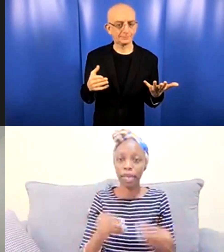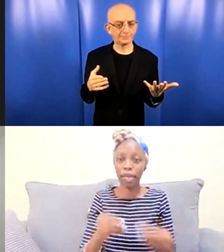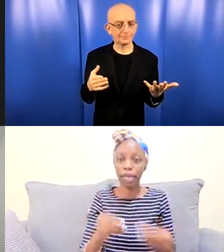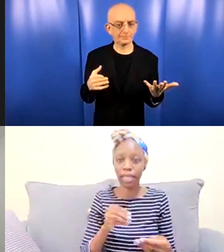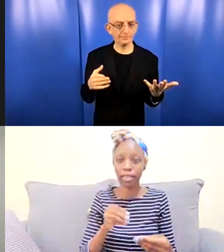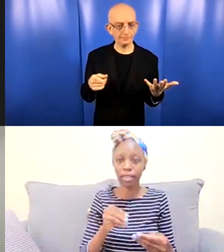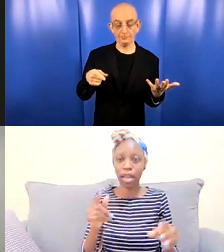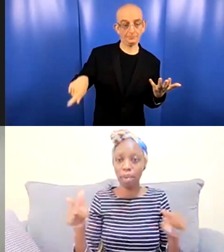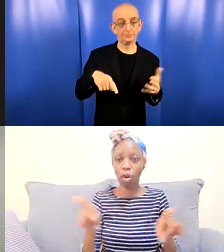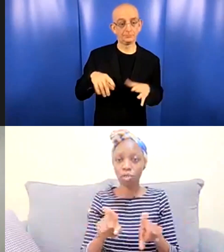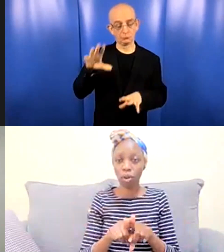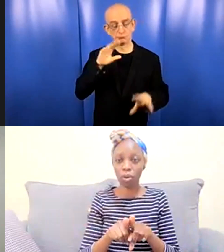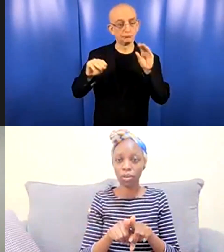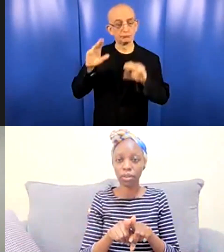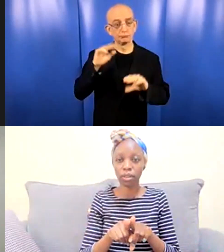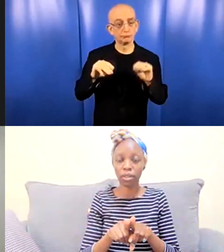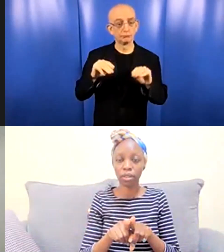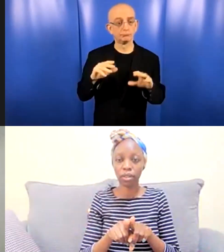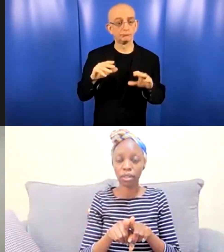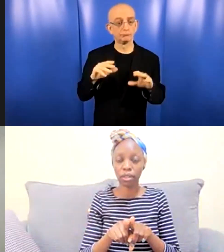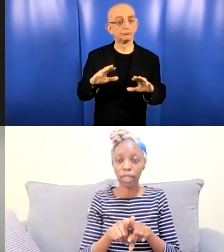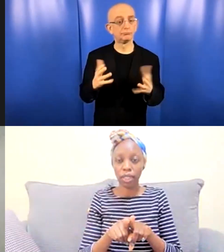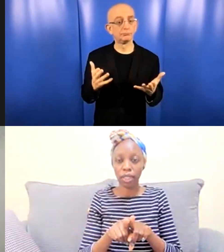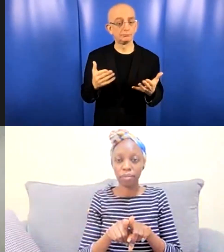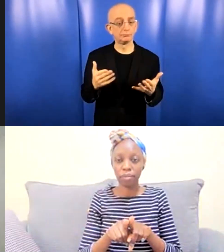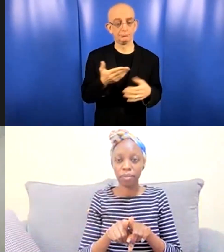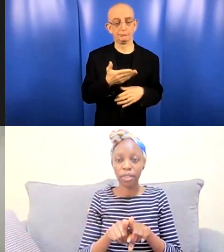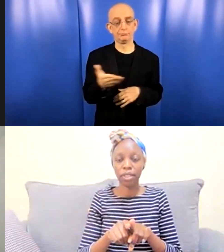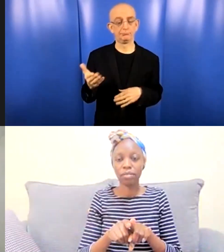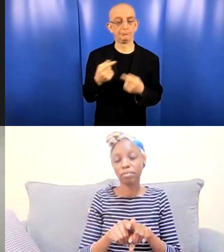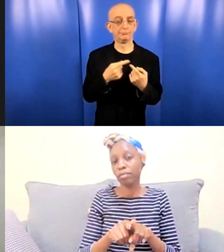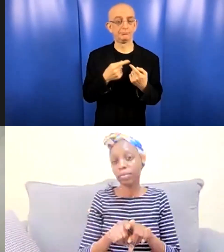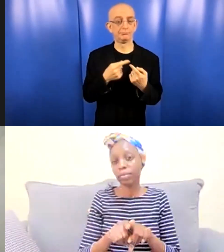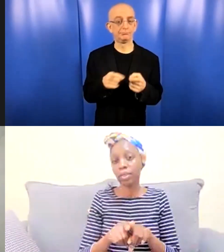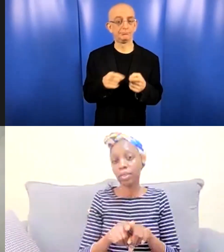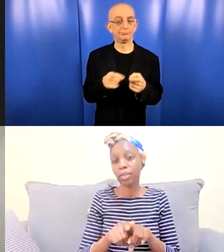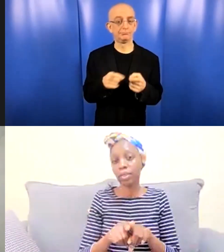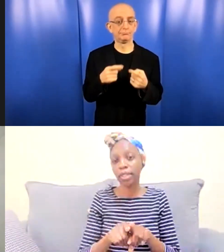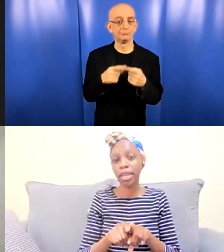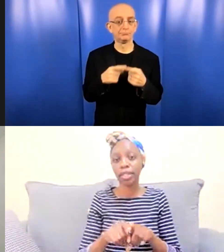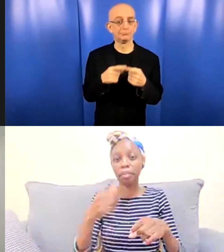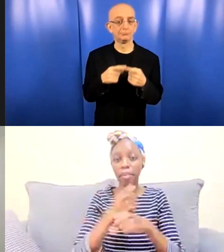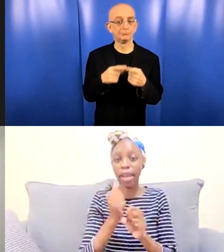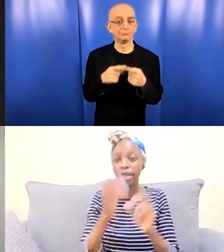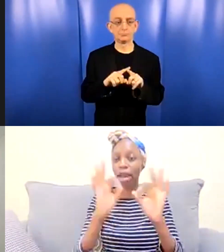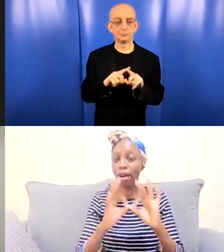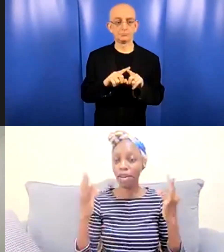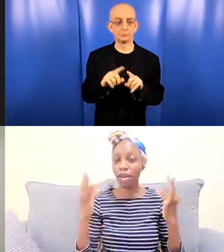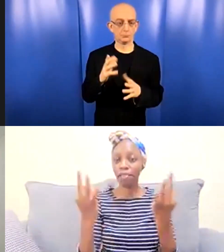but also it put families at risk of being